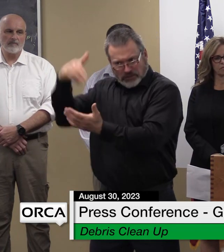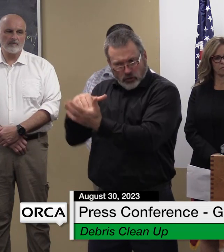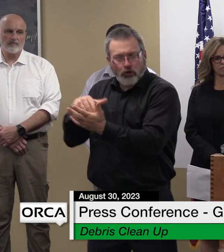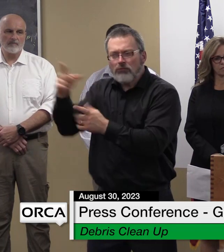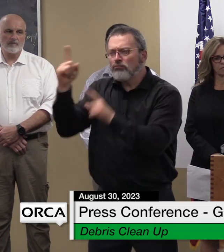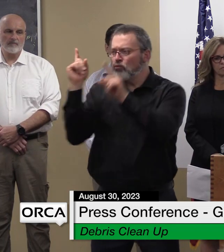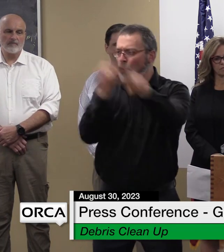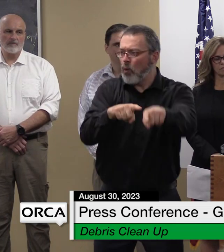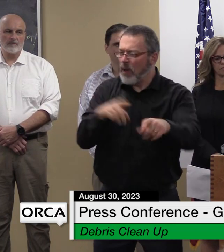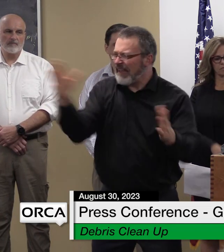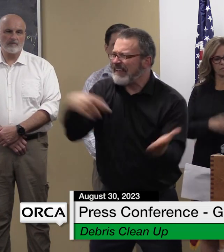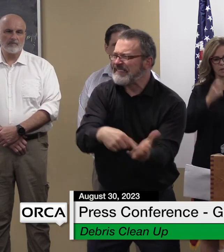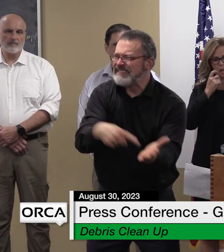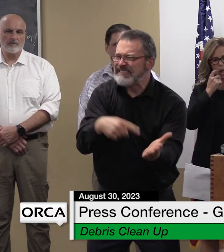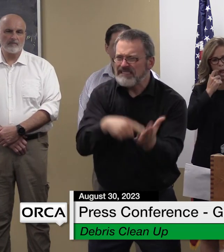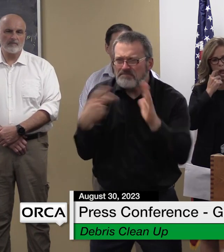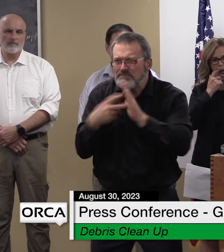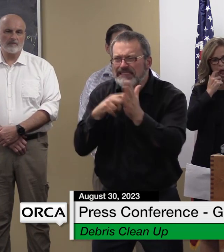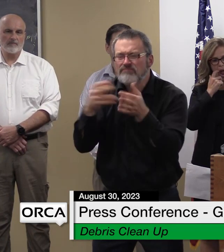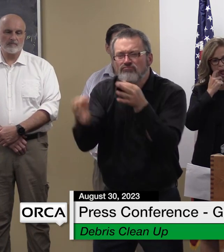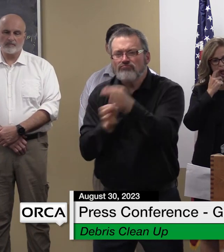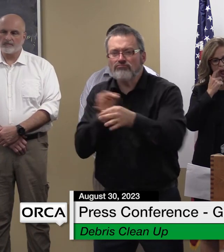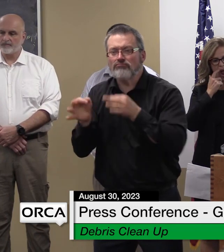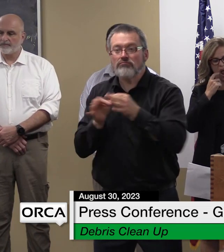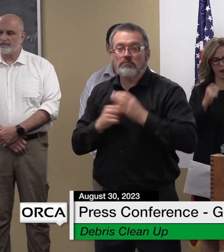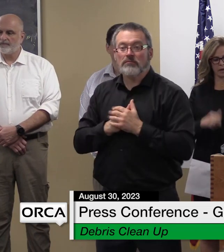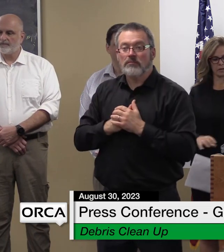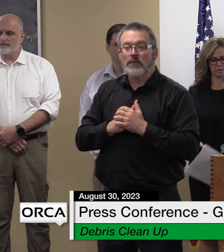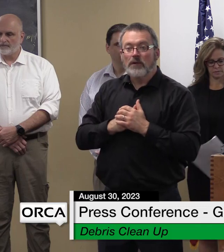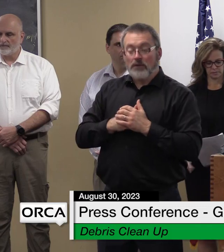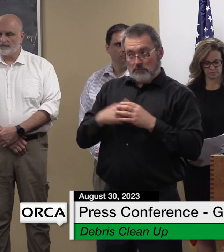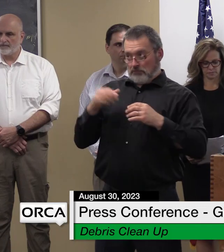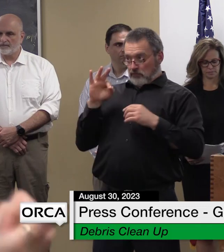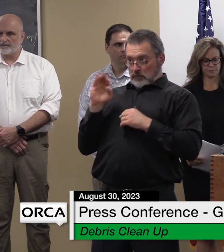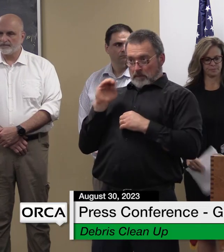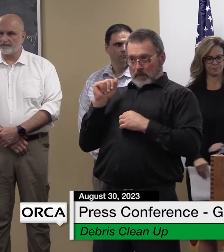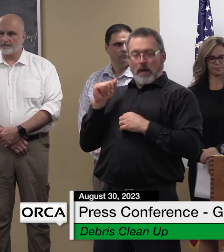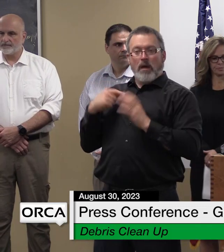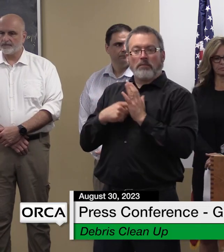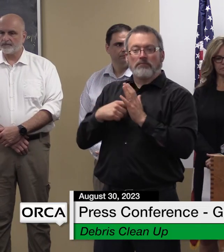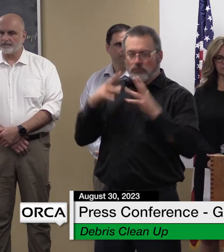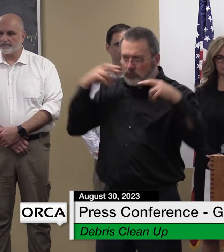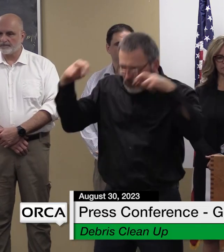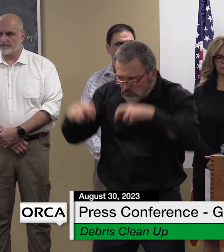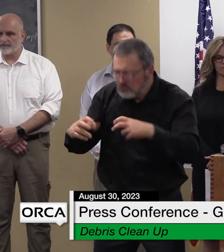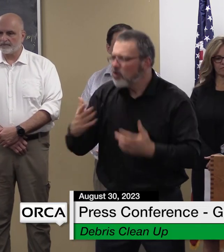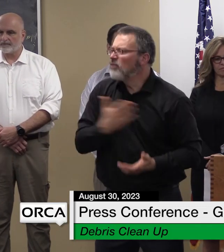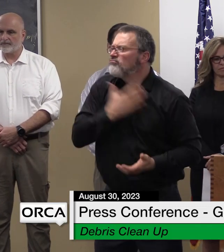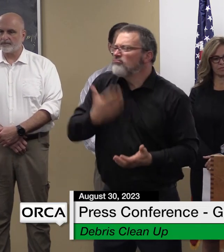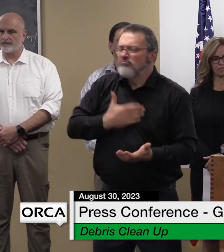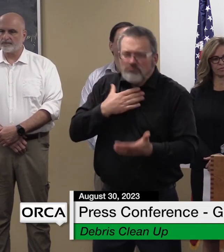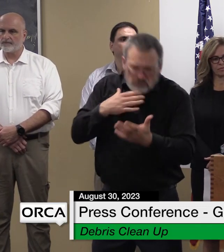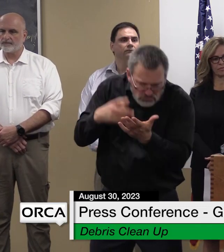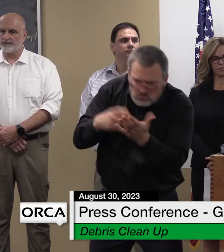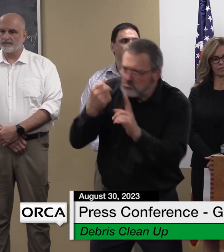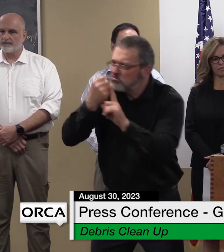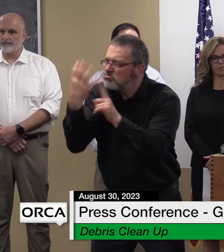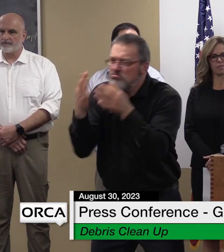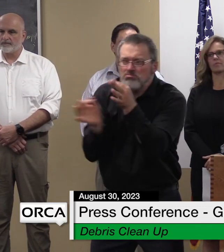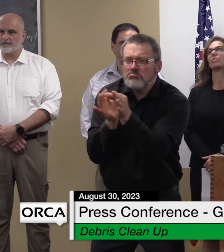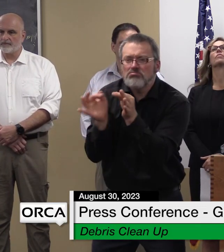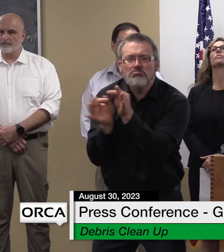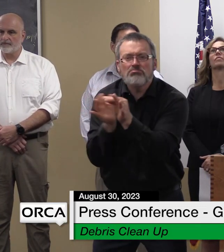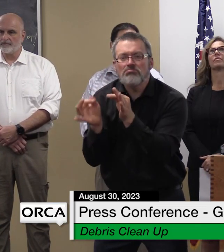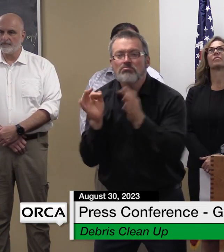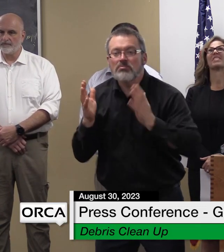making calls to applicants who may need additional information for their case. So far, the team has